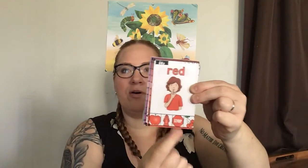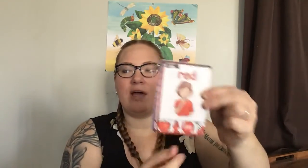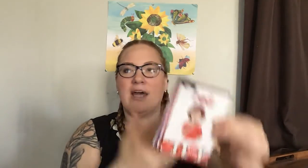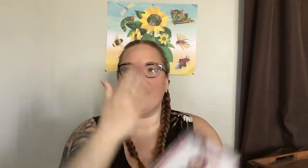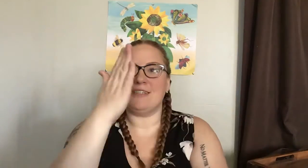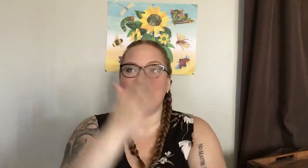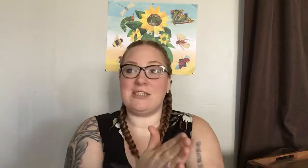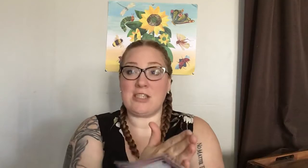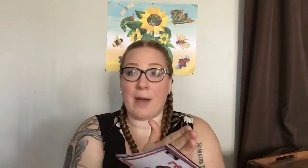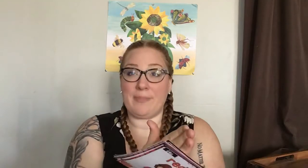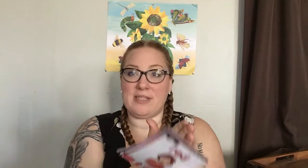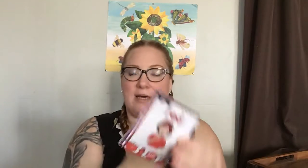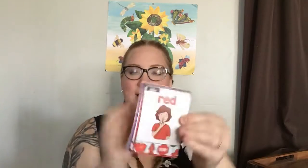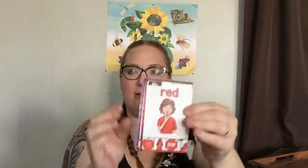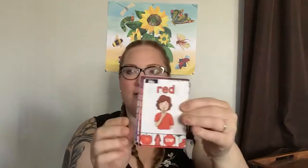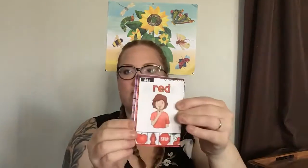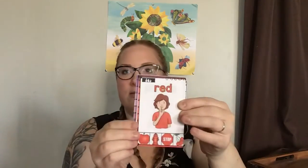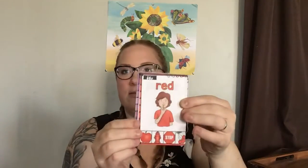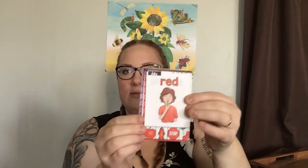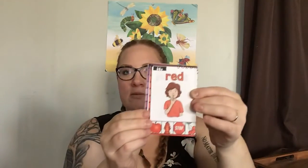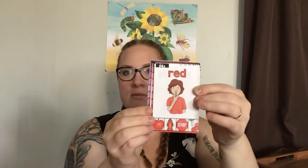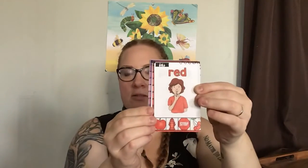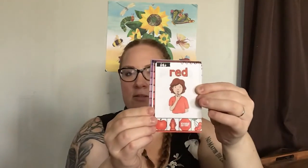and a stop sign.